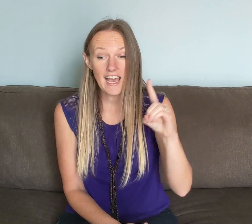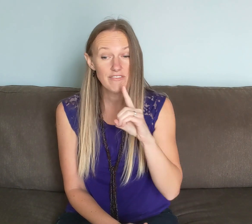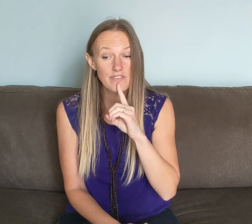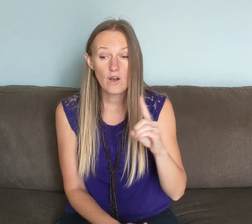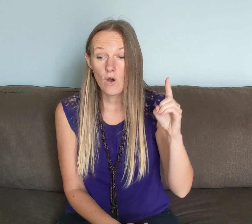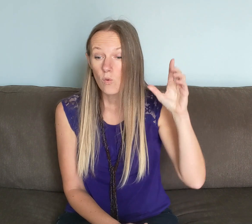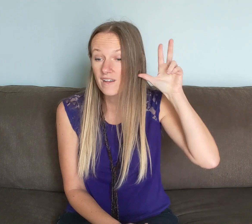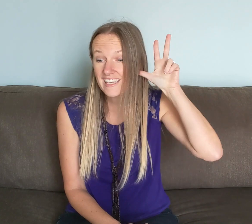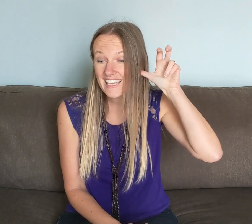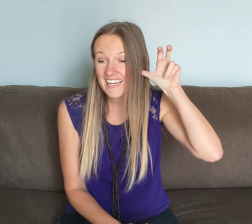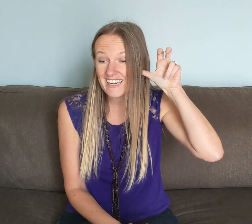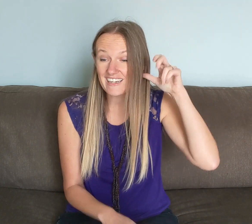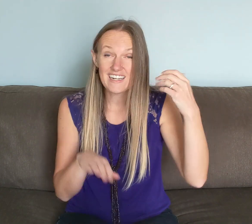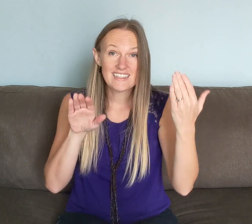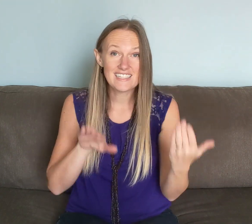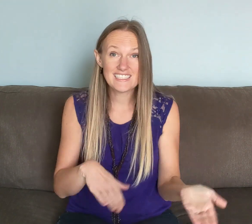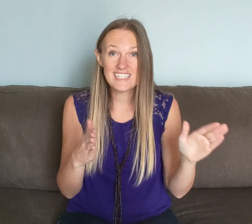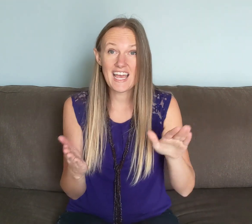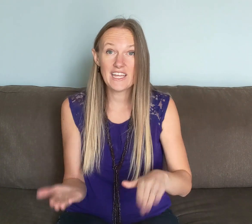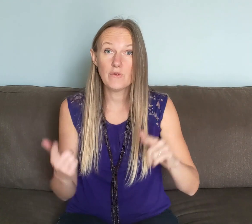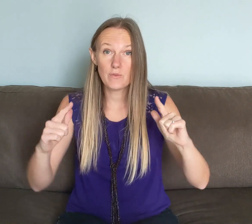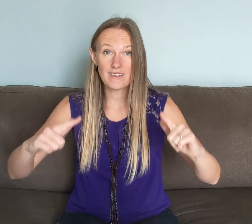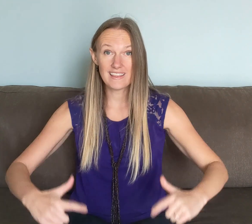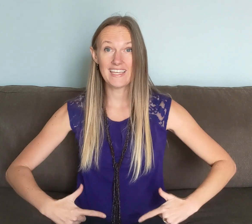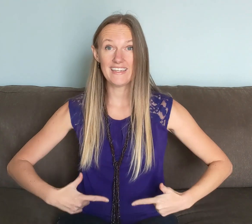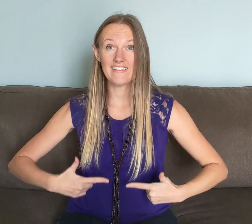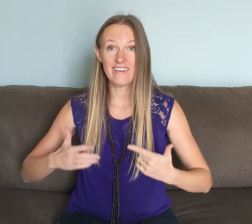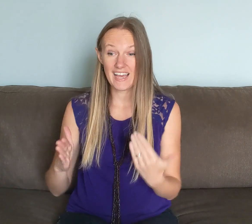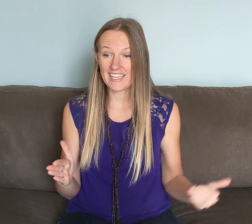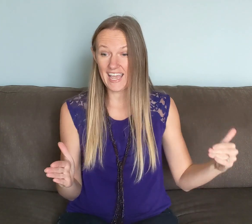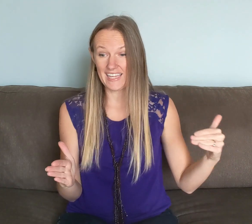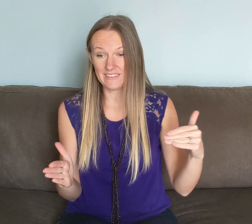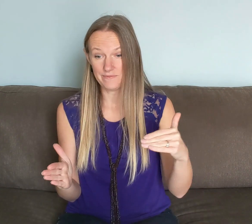deaf will hear. The dead will live again.